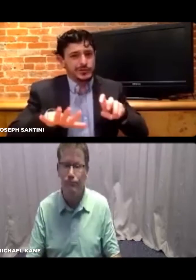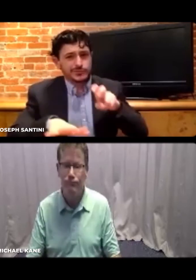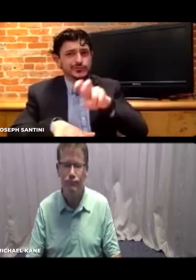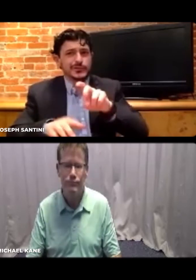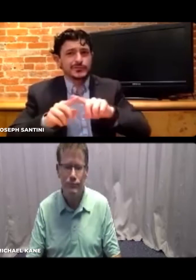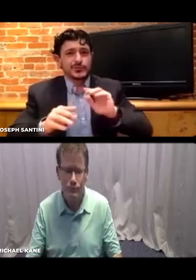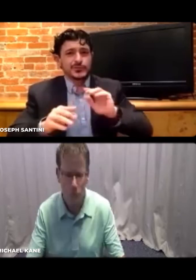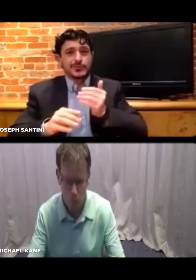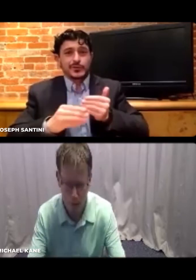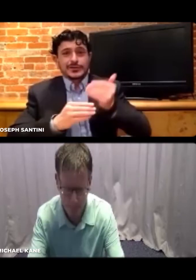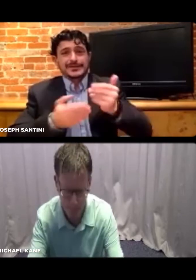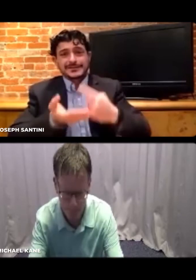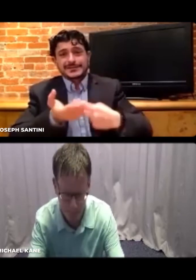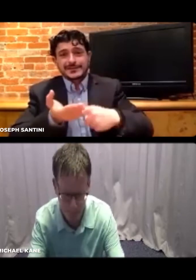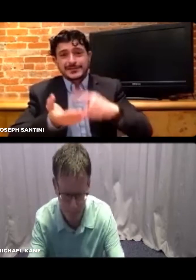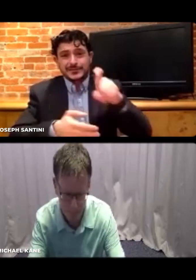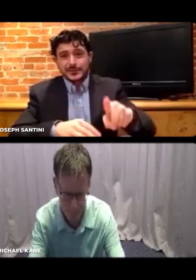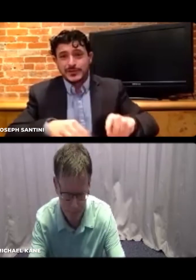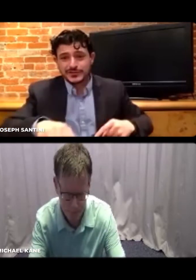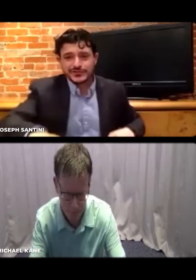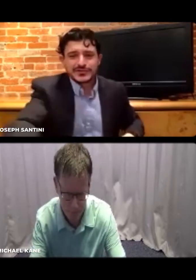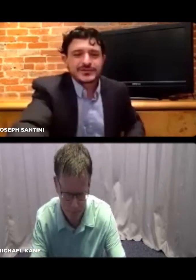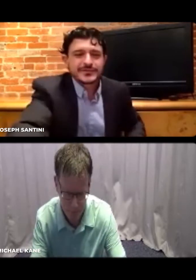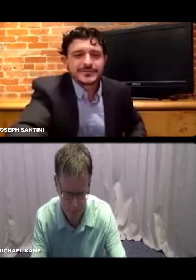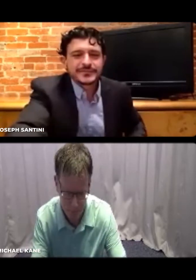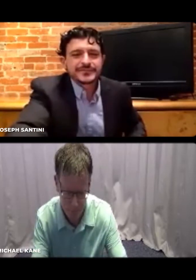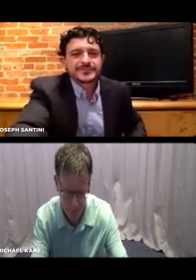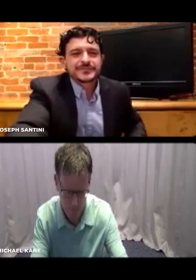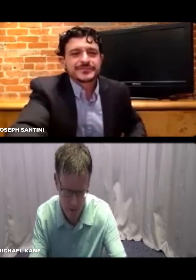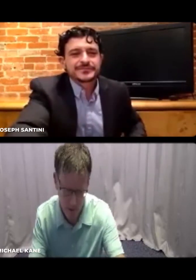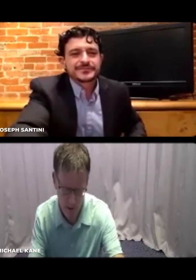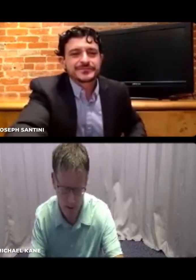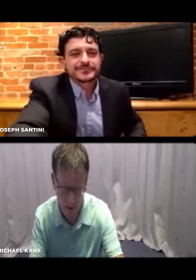we do have to move on into our next question.